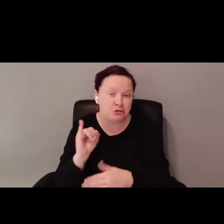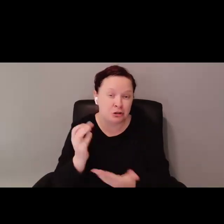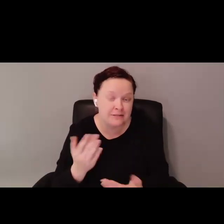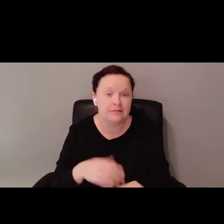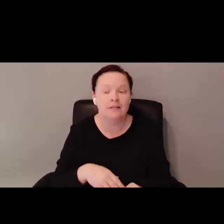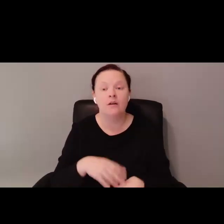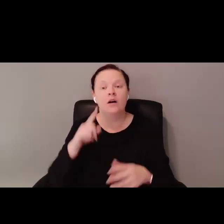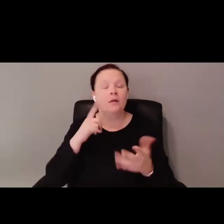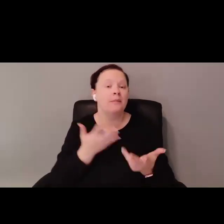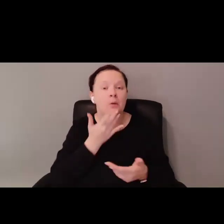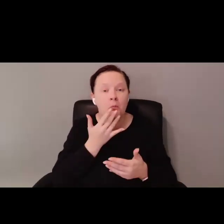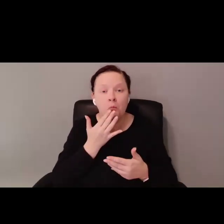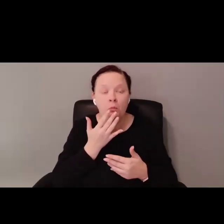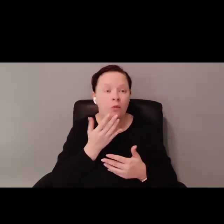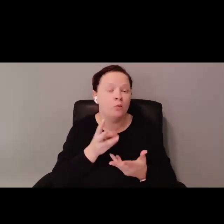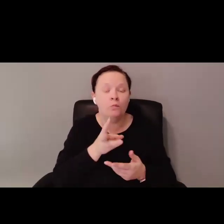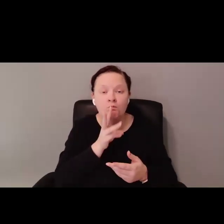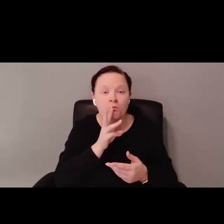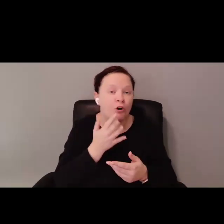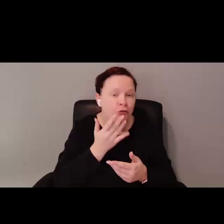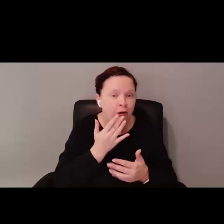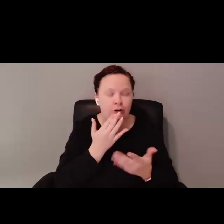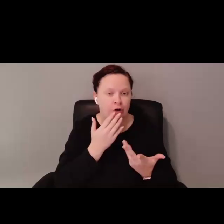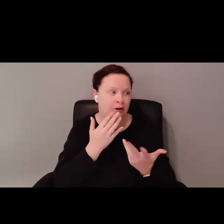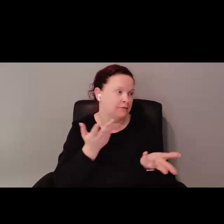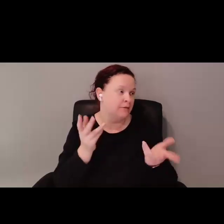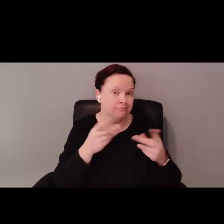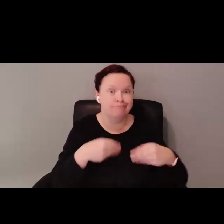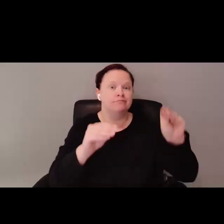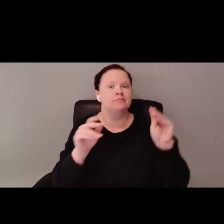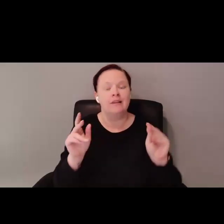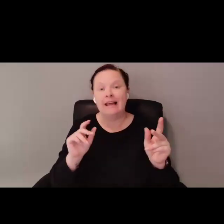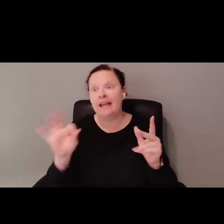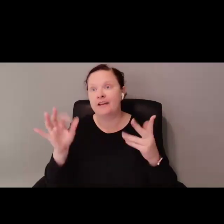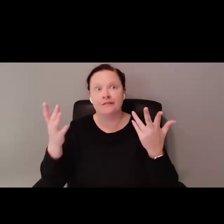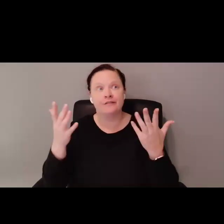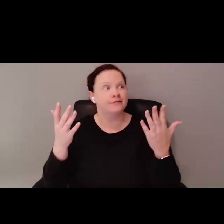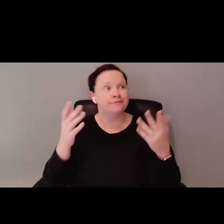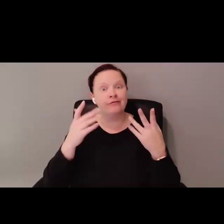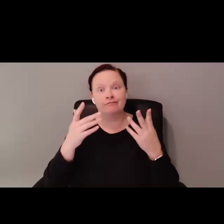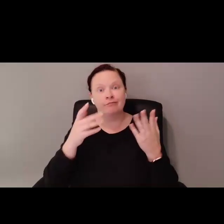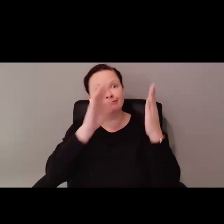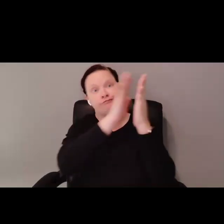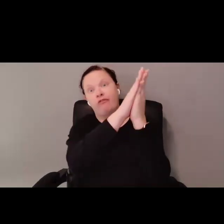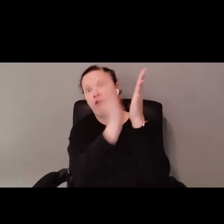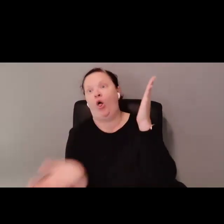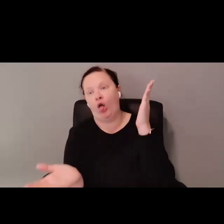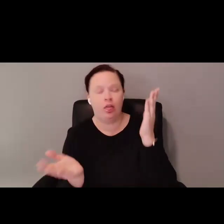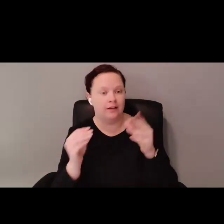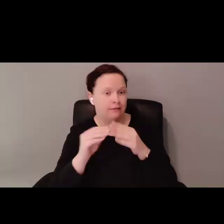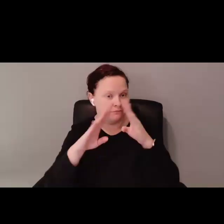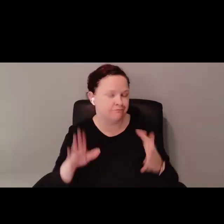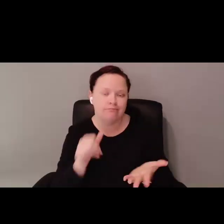selling like a watercolor. Nobody's going to sue you probably for that watercolor falling off the wall in their house. So, but